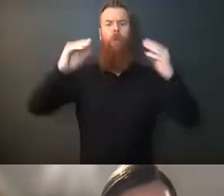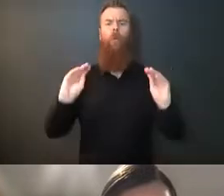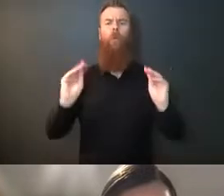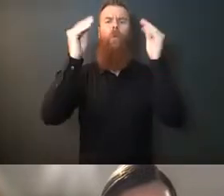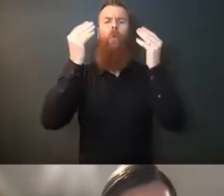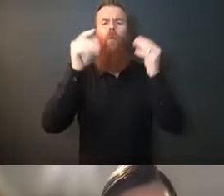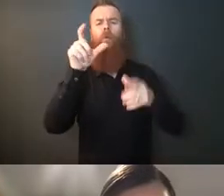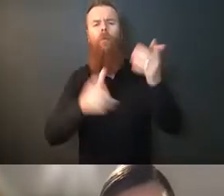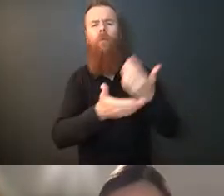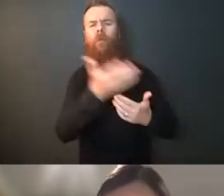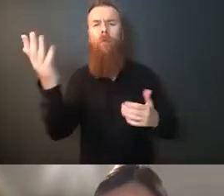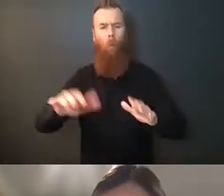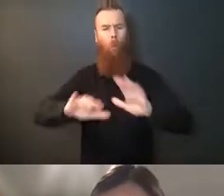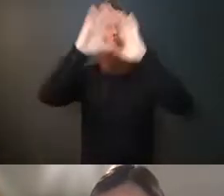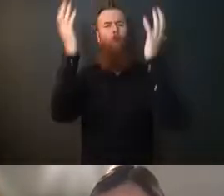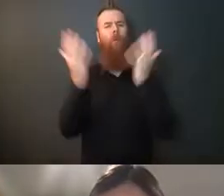and discrimination.